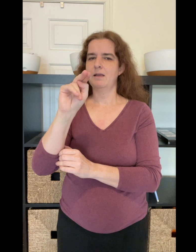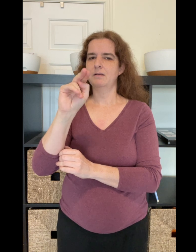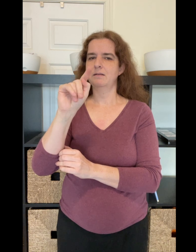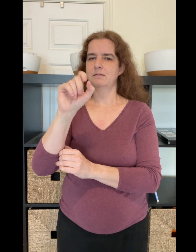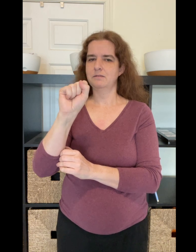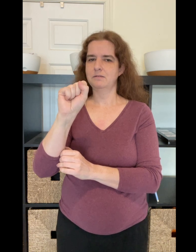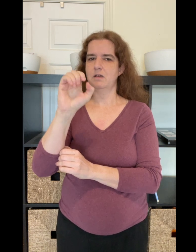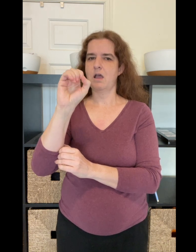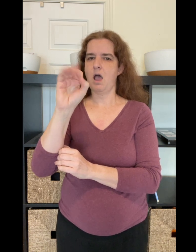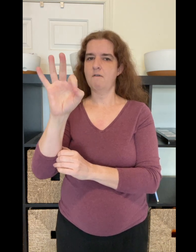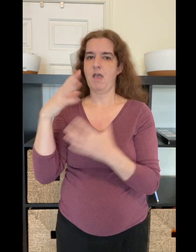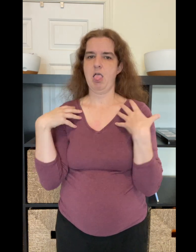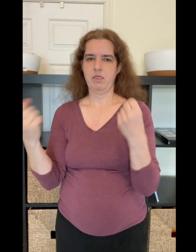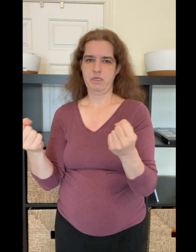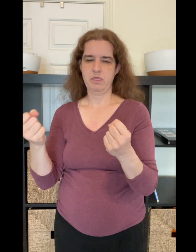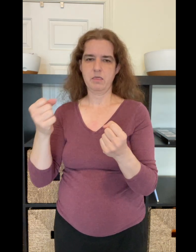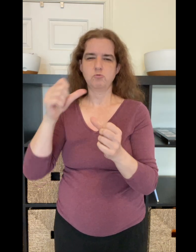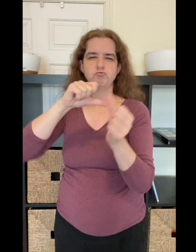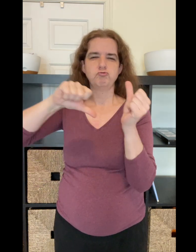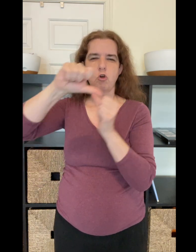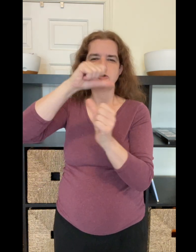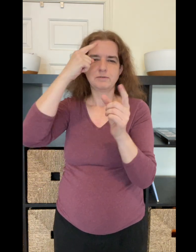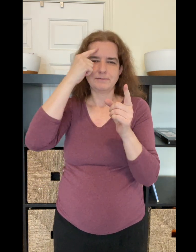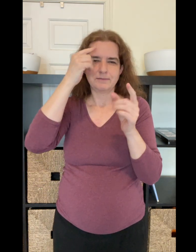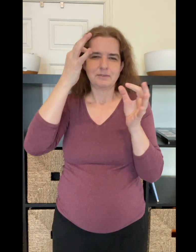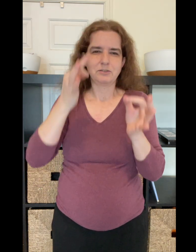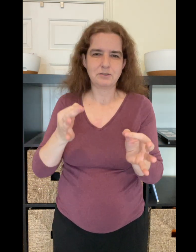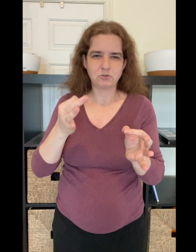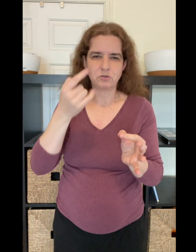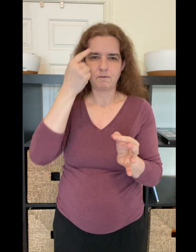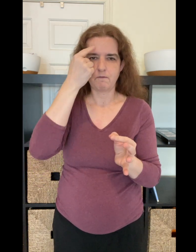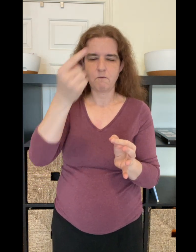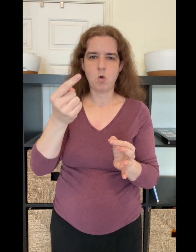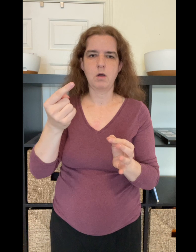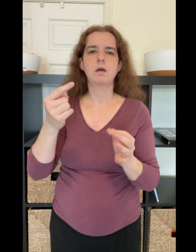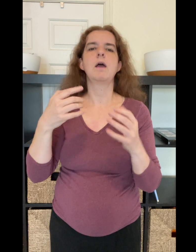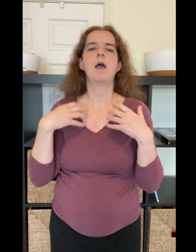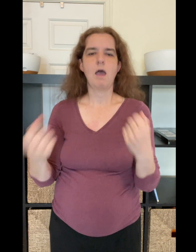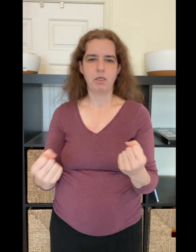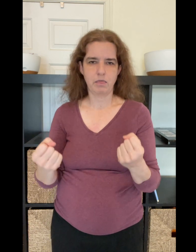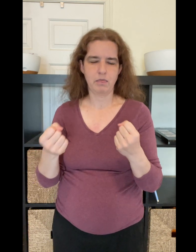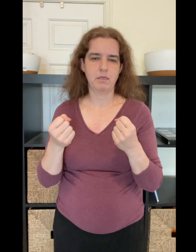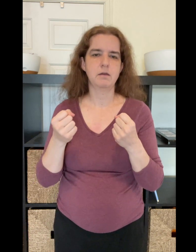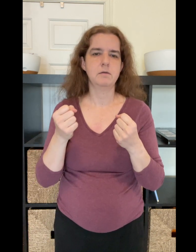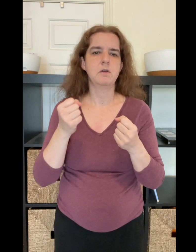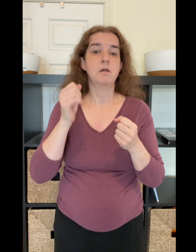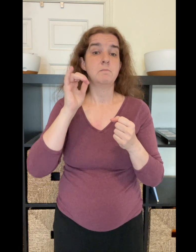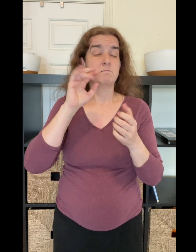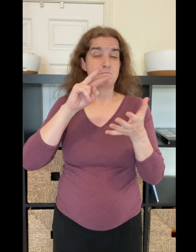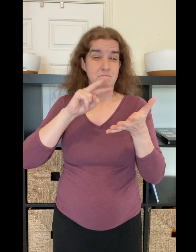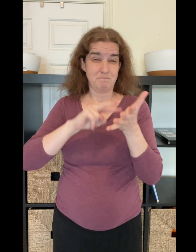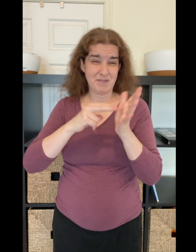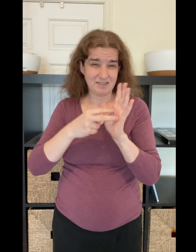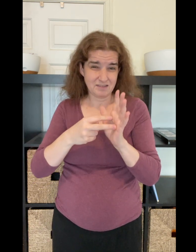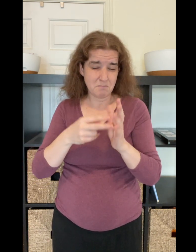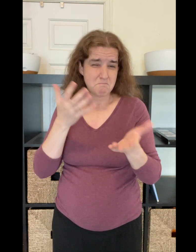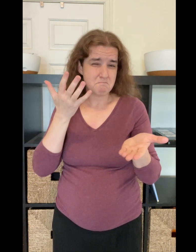determinants of health. Social determinants of health. What does that